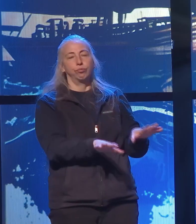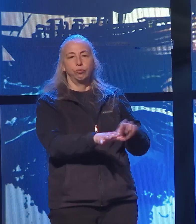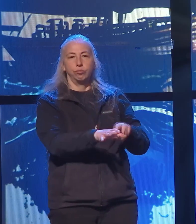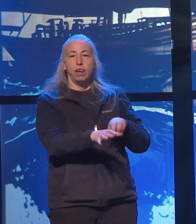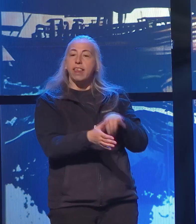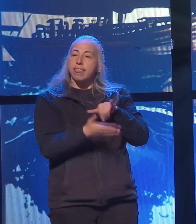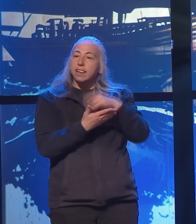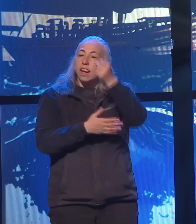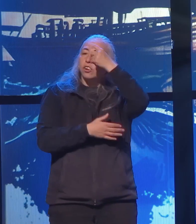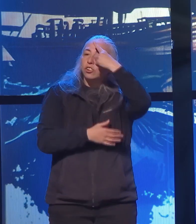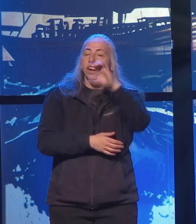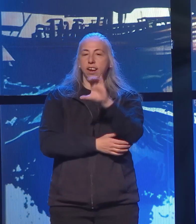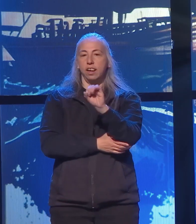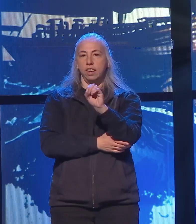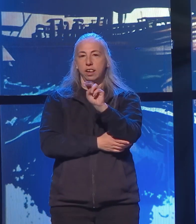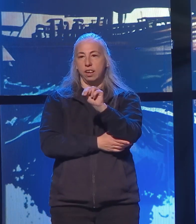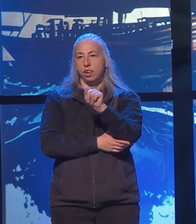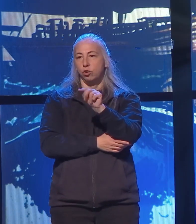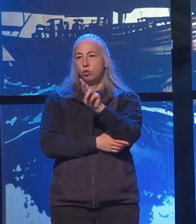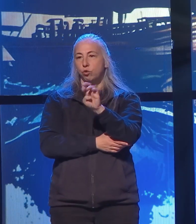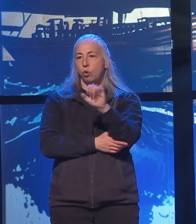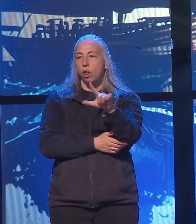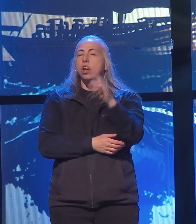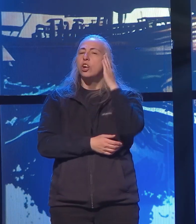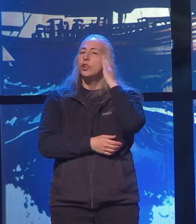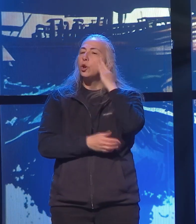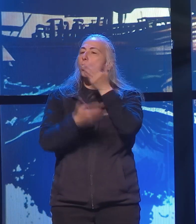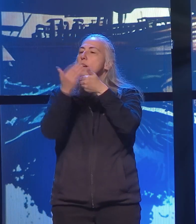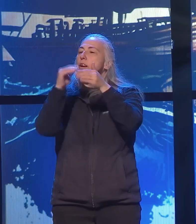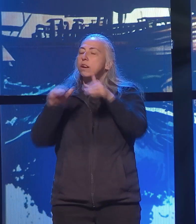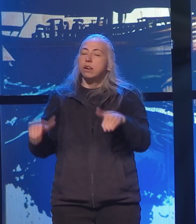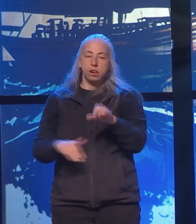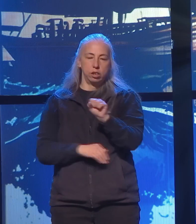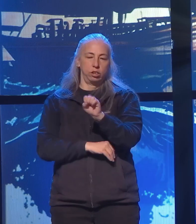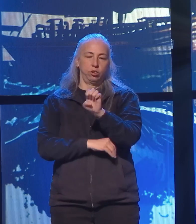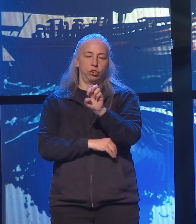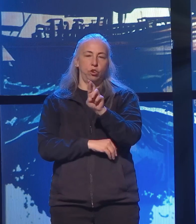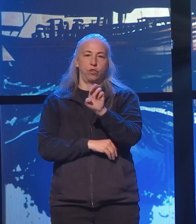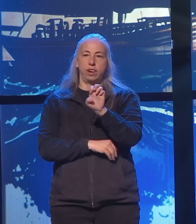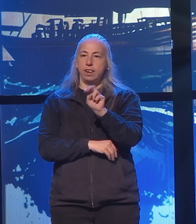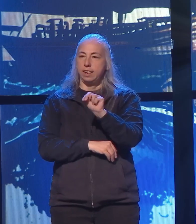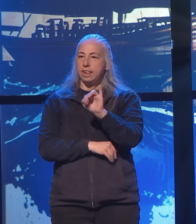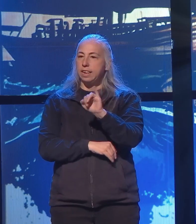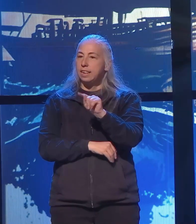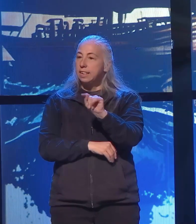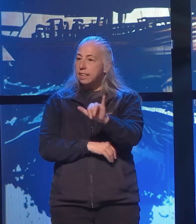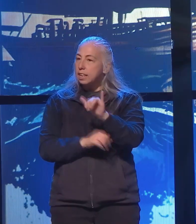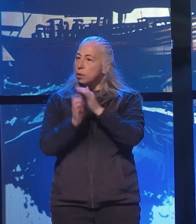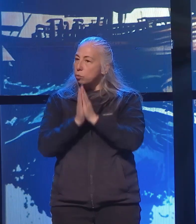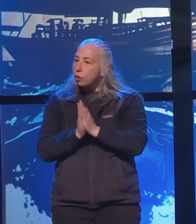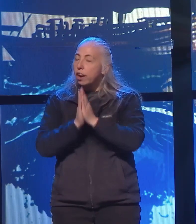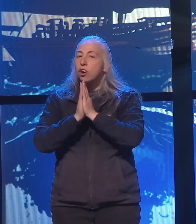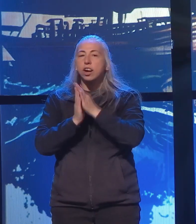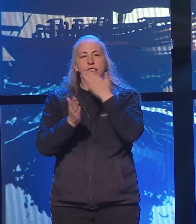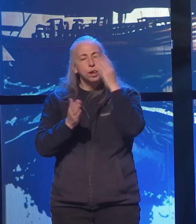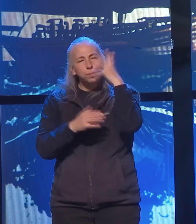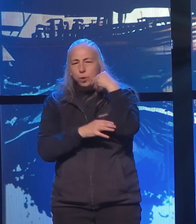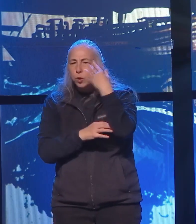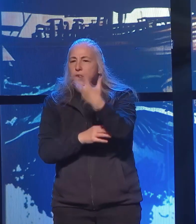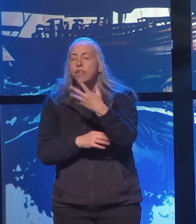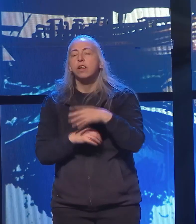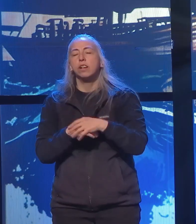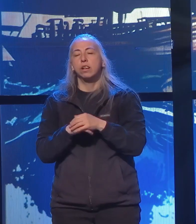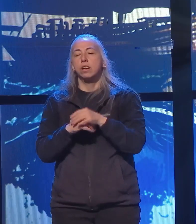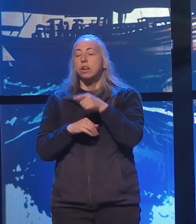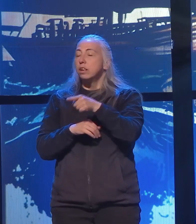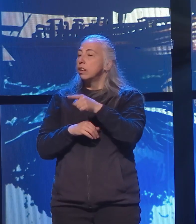of control. How many of you have ever heard of the serenity prayer? I've heard of the serenity prayer. It's a really beautiful prayer. It was written by a guy named Reinhold Niebuhr, and